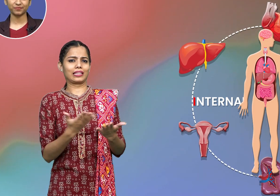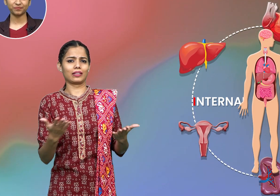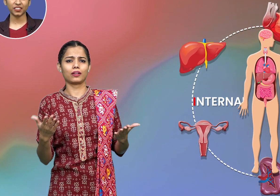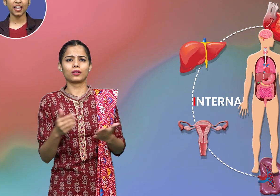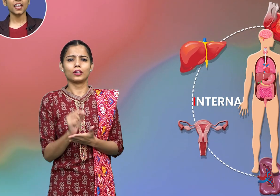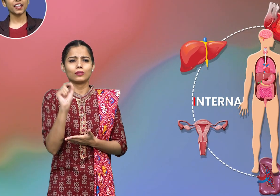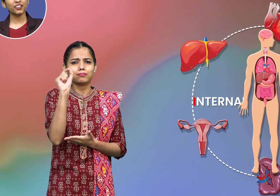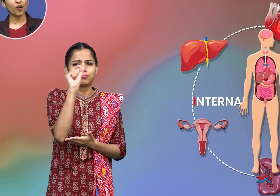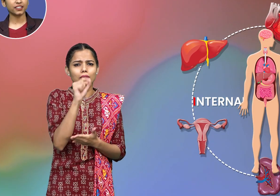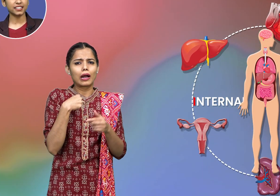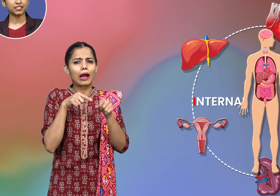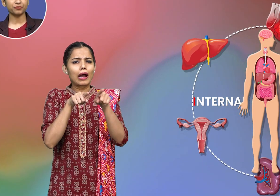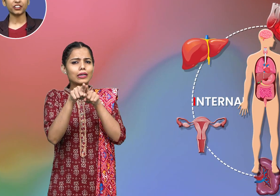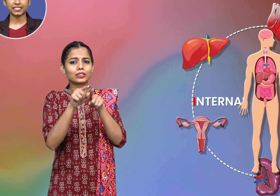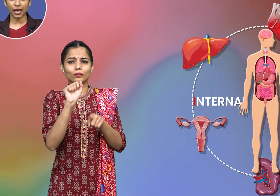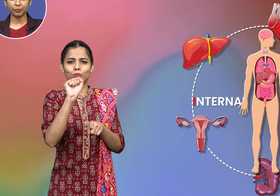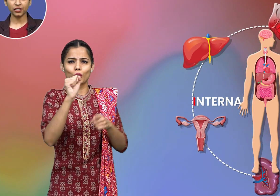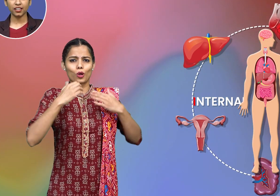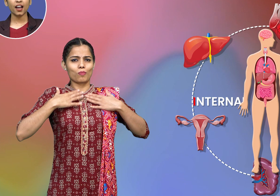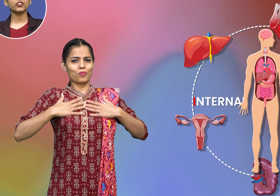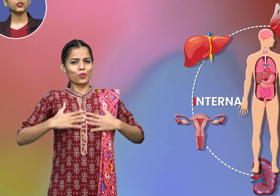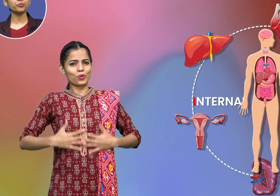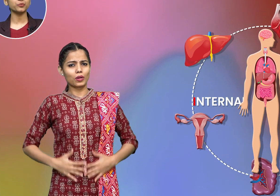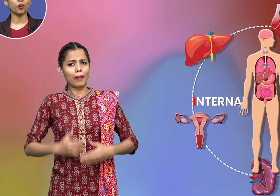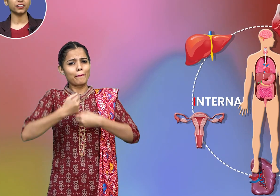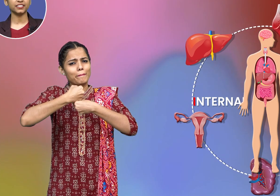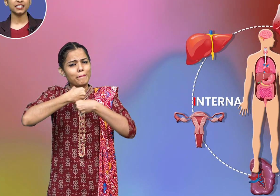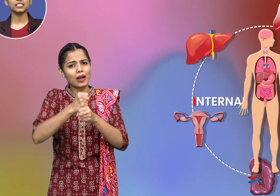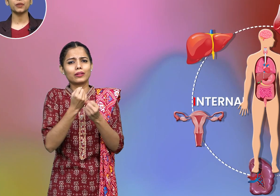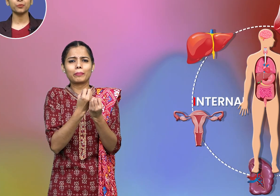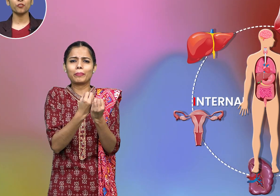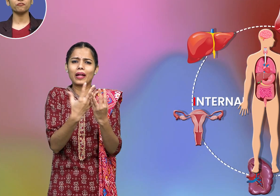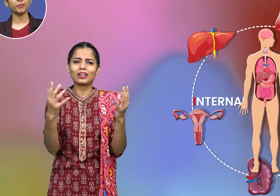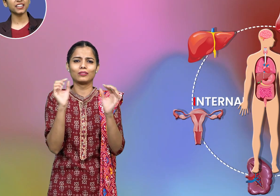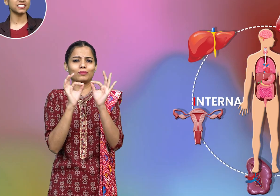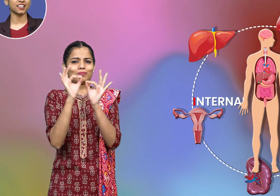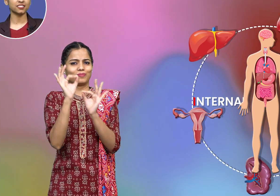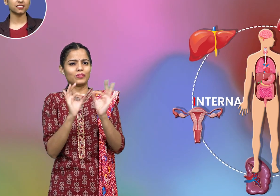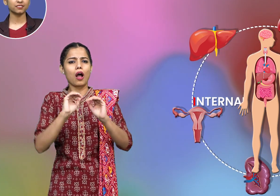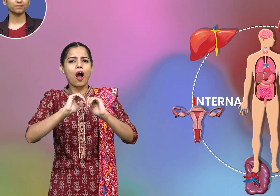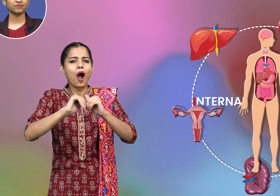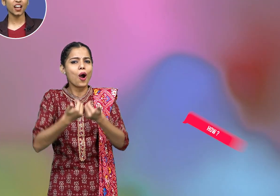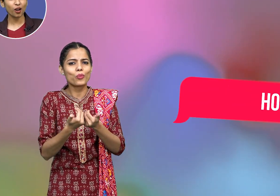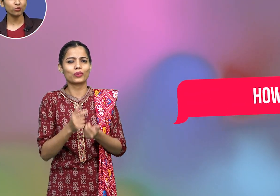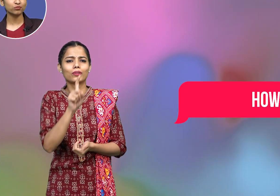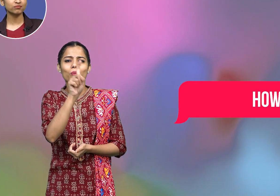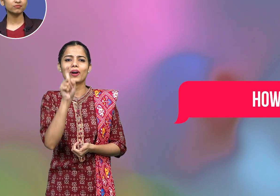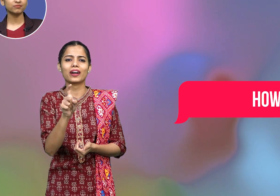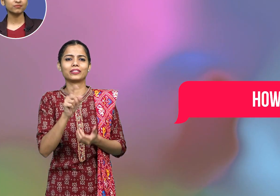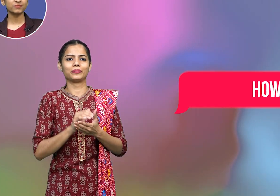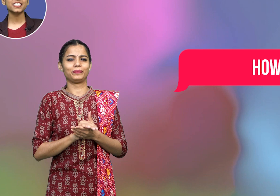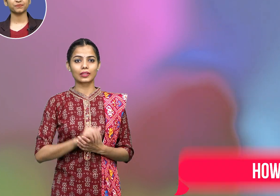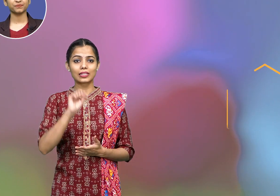activities. Any organism, for example, our human body is made up of many cells. How?